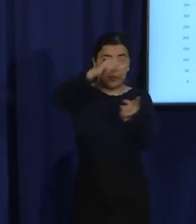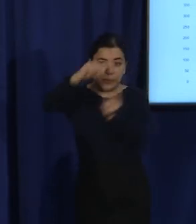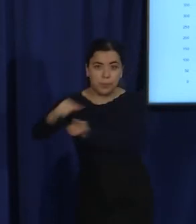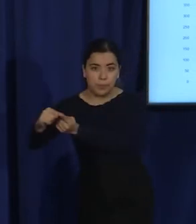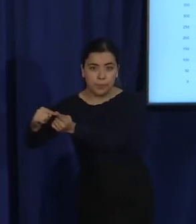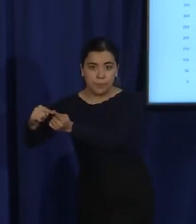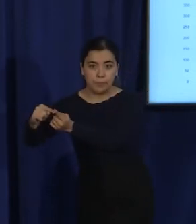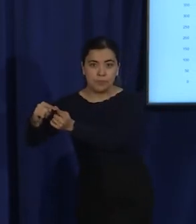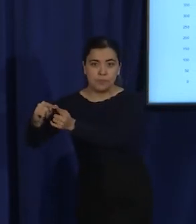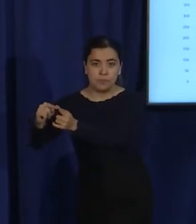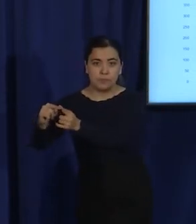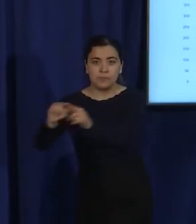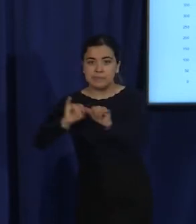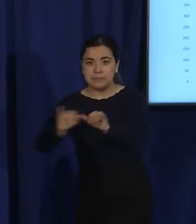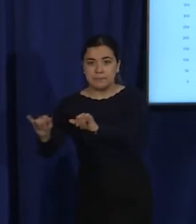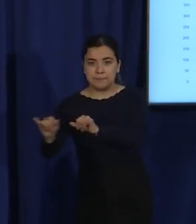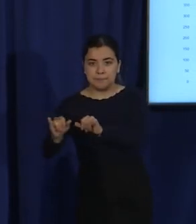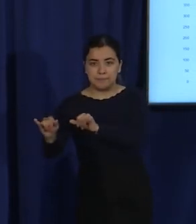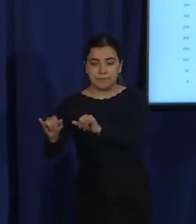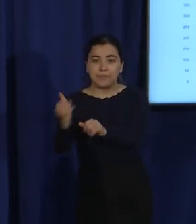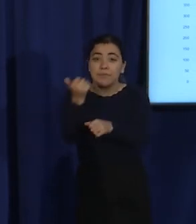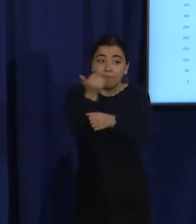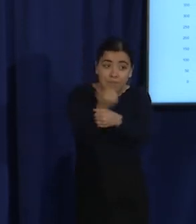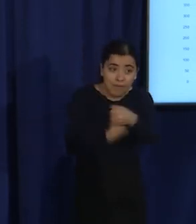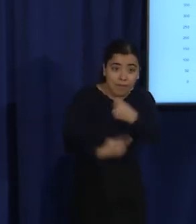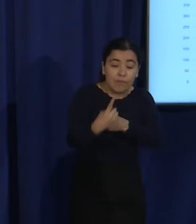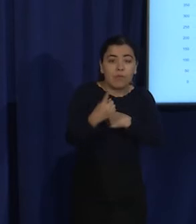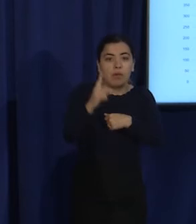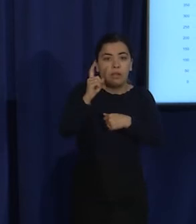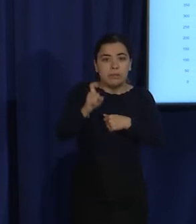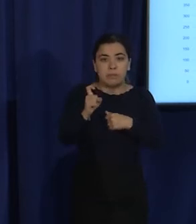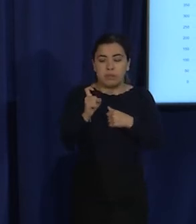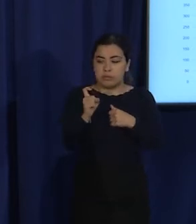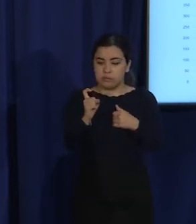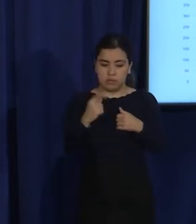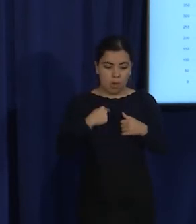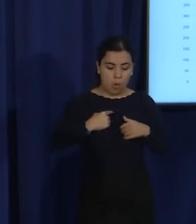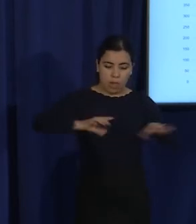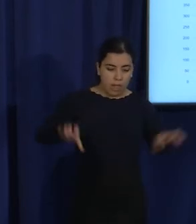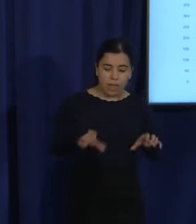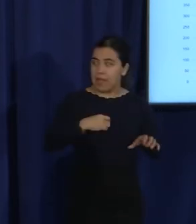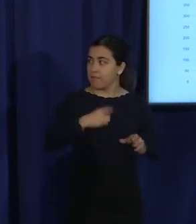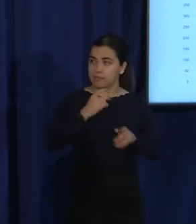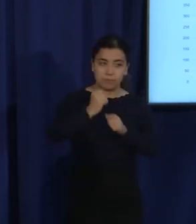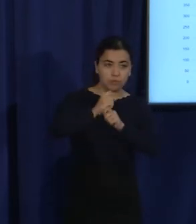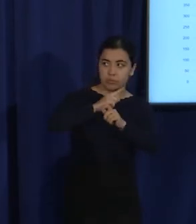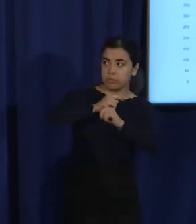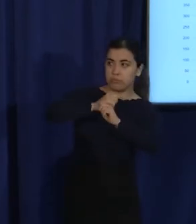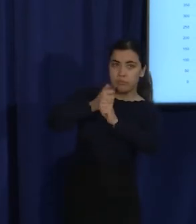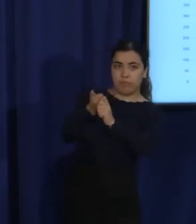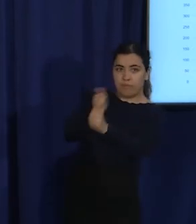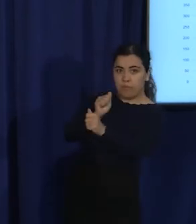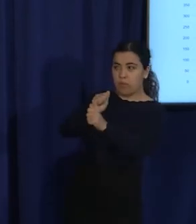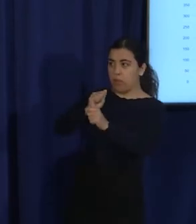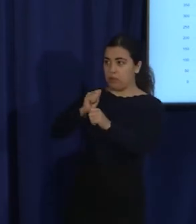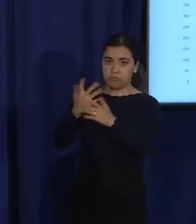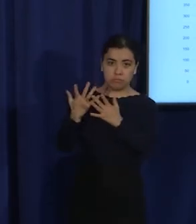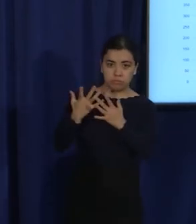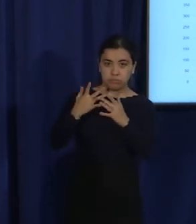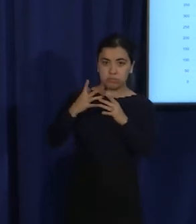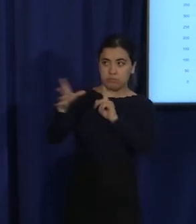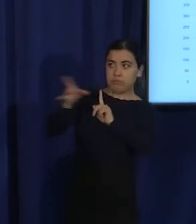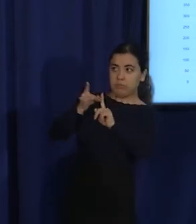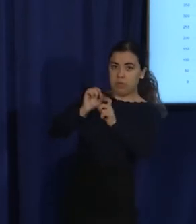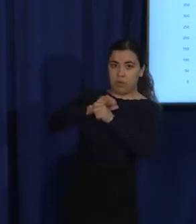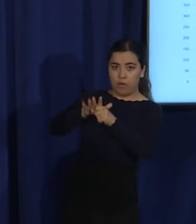Everyone needs to play their part in terms of keeping the risk of COVID down, wearing your mask, socially distancing,